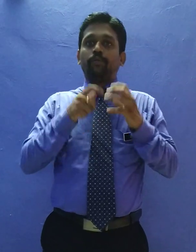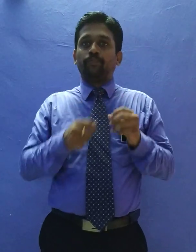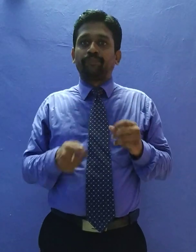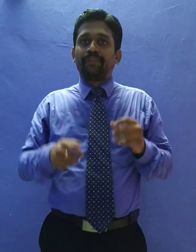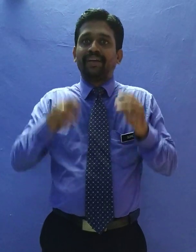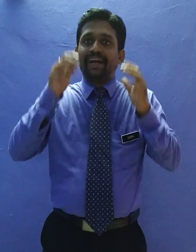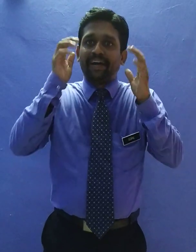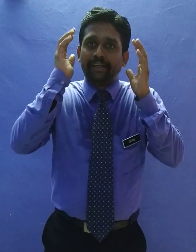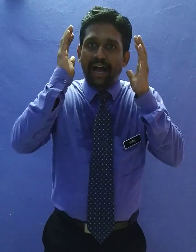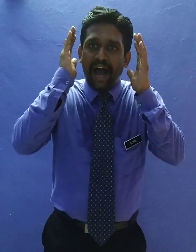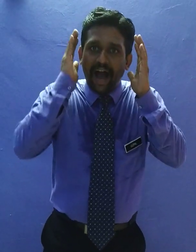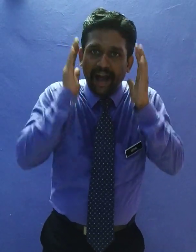review. I